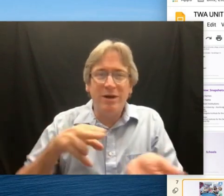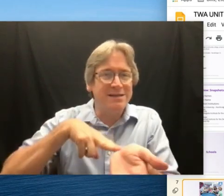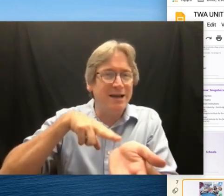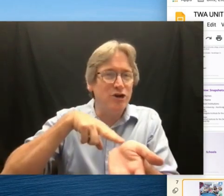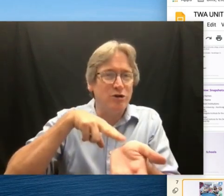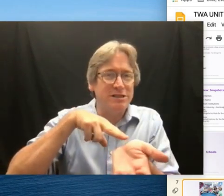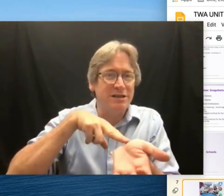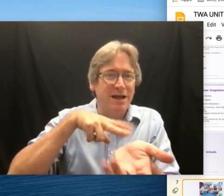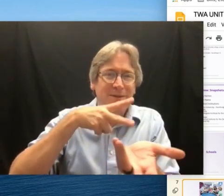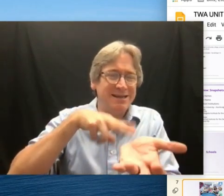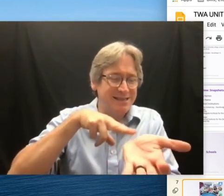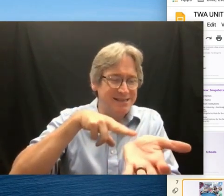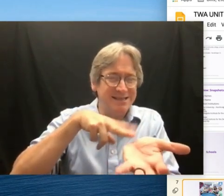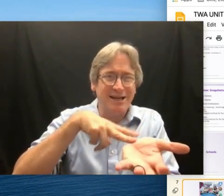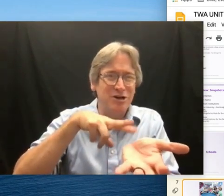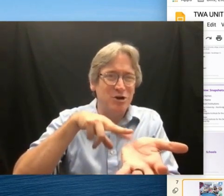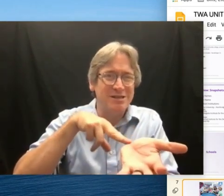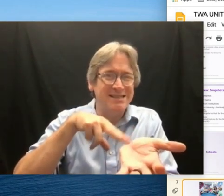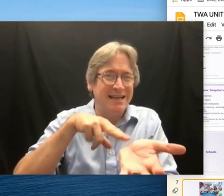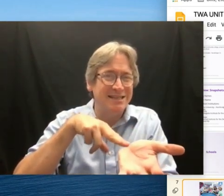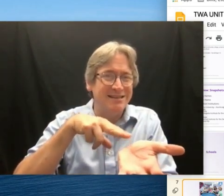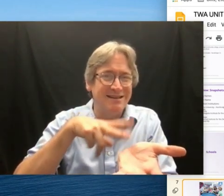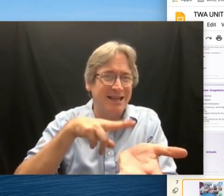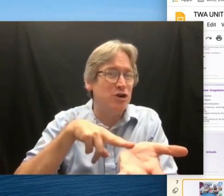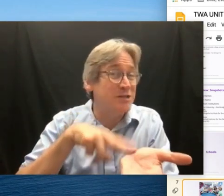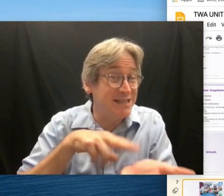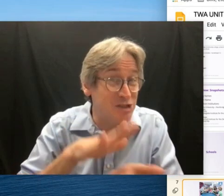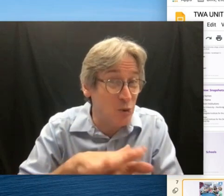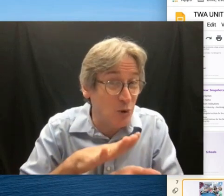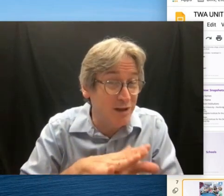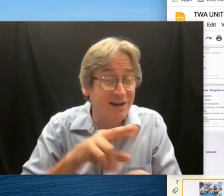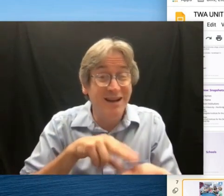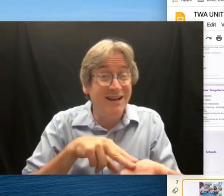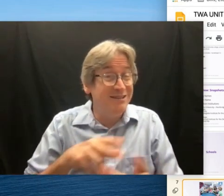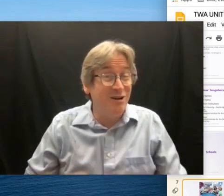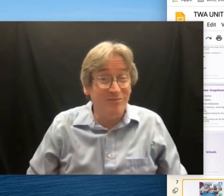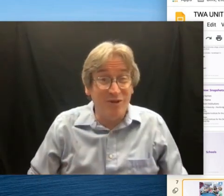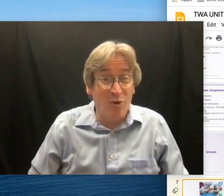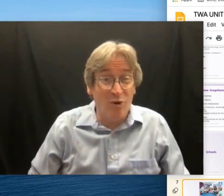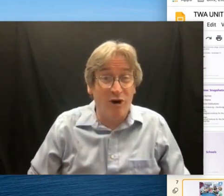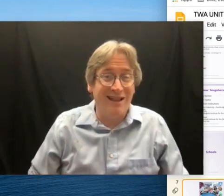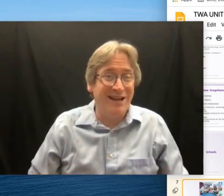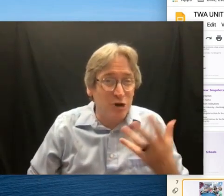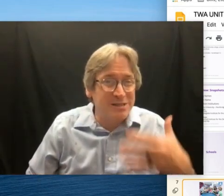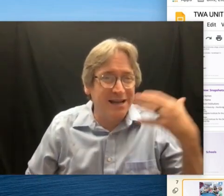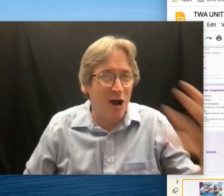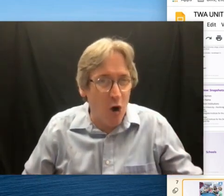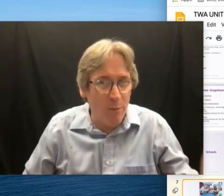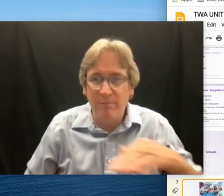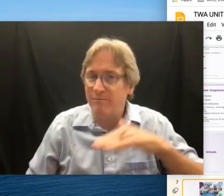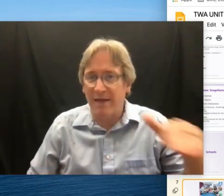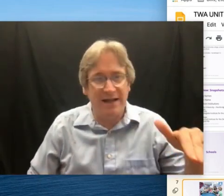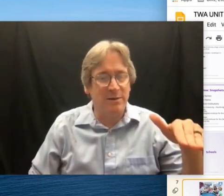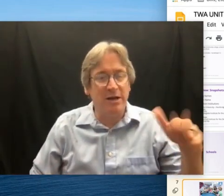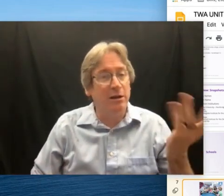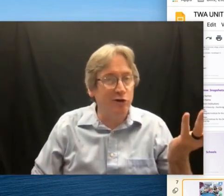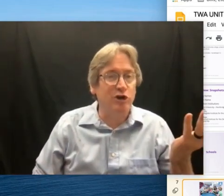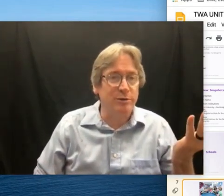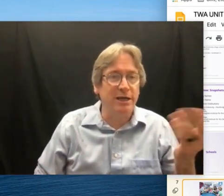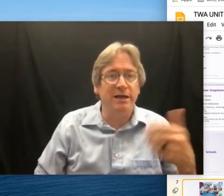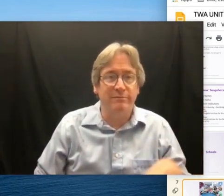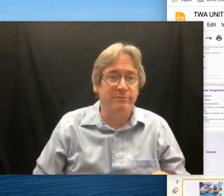you wouldn't want to say nurse, because this is like a nursing school, or like a nursing home. And that's